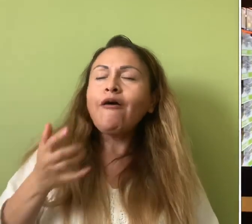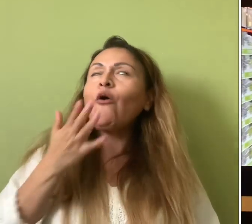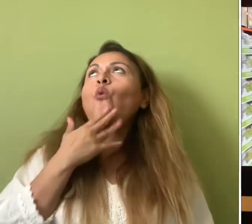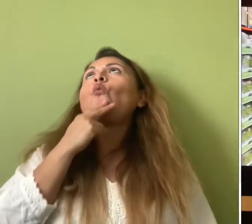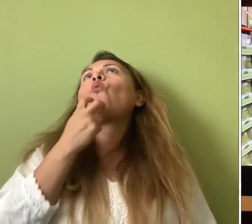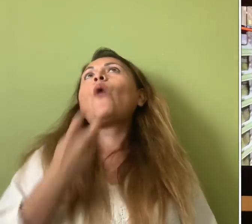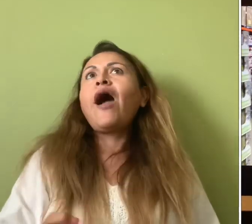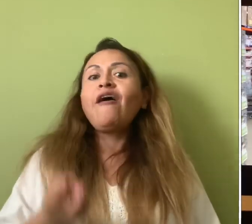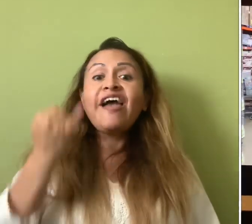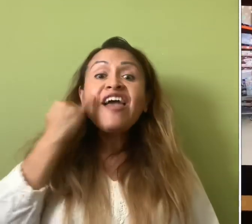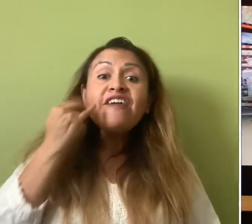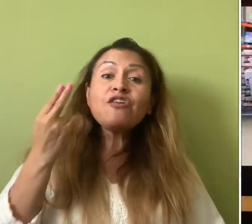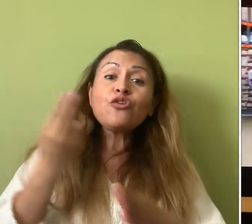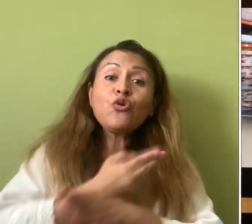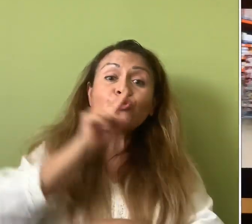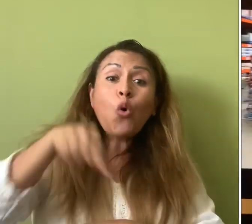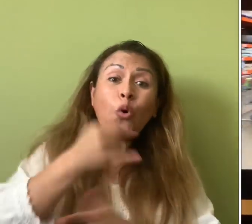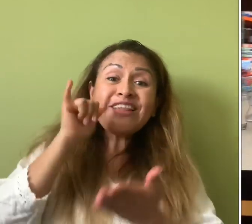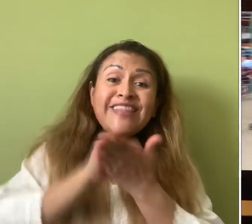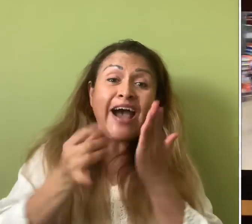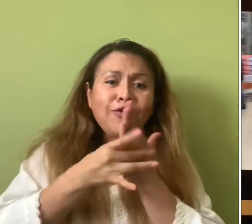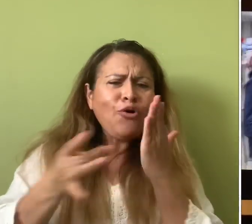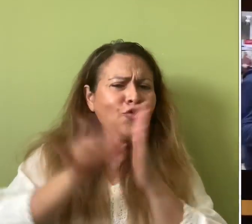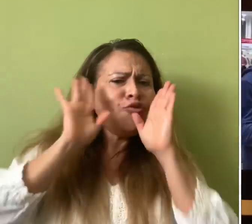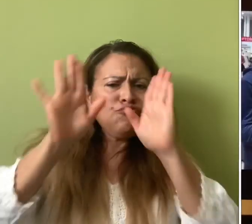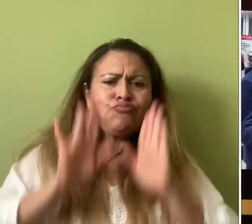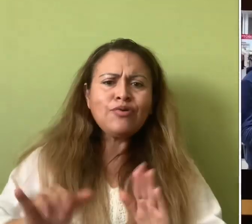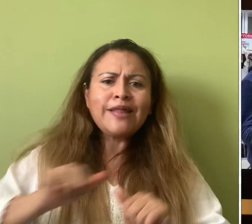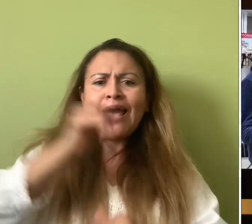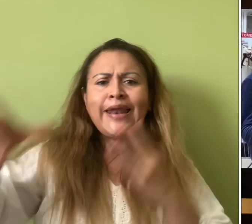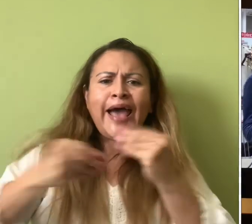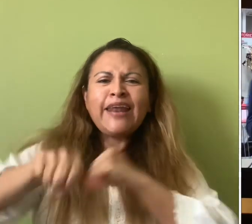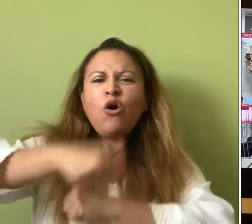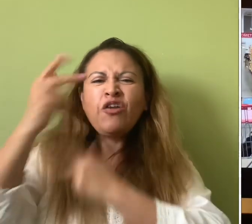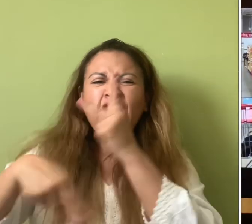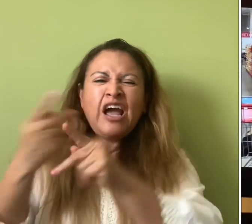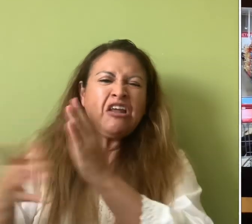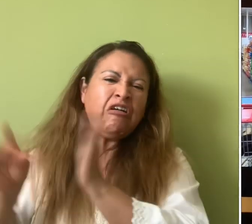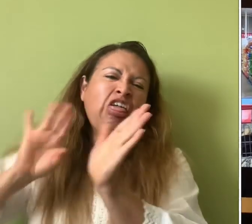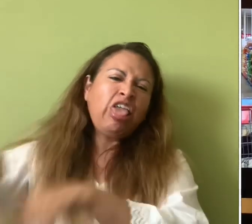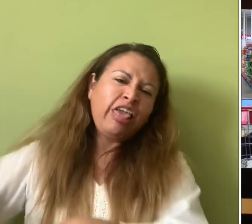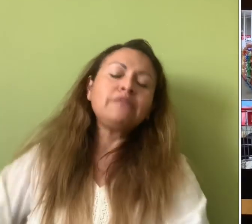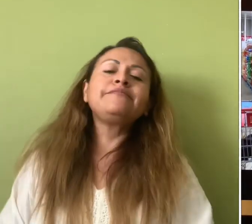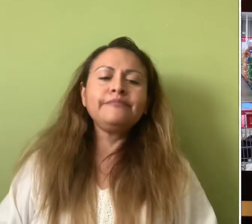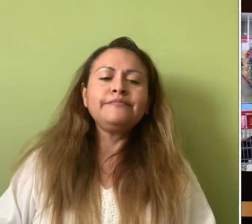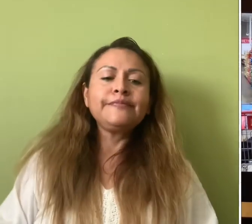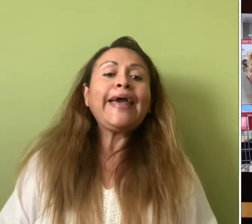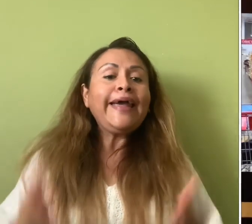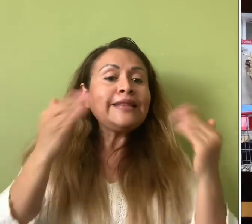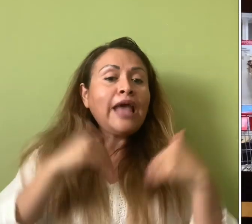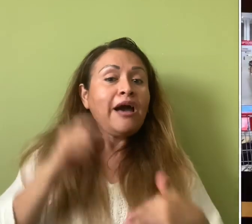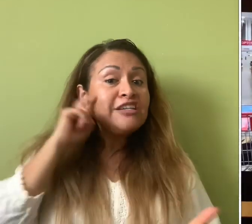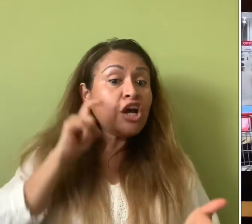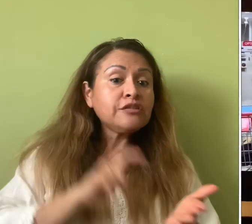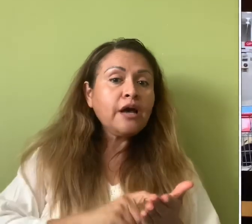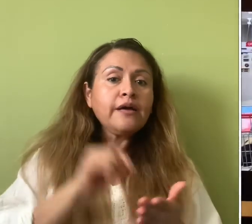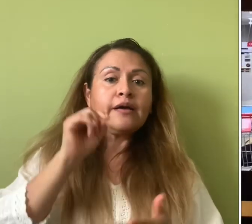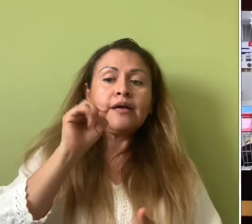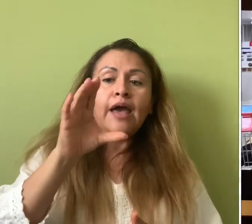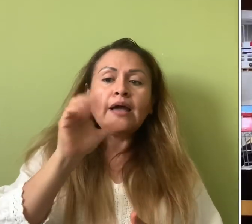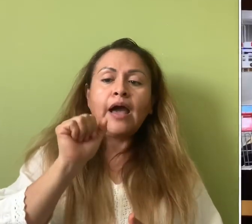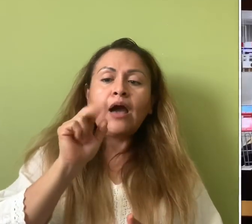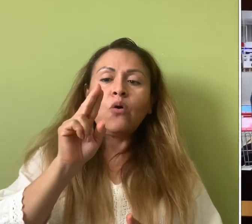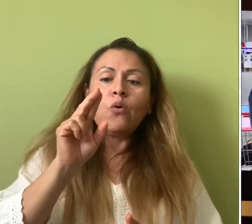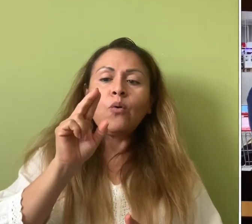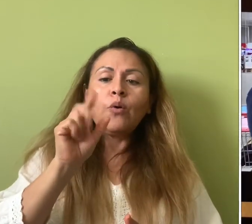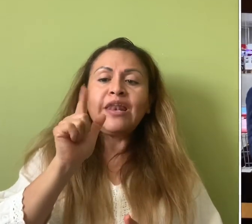stuck with that and not the other crappy ones, it would have been fine. All right, so here's a brand new one that I just saw. It's cauliflower